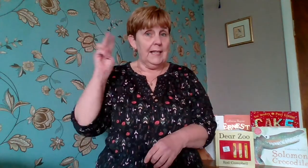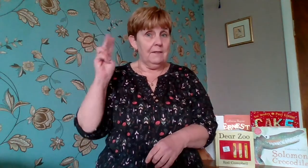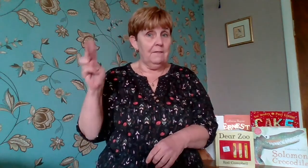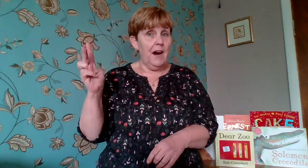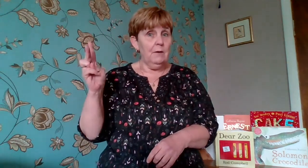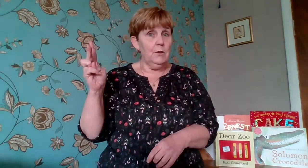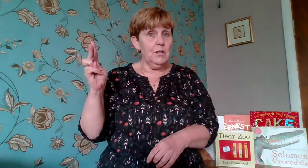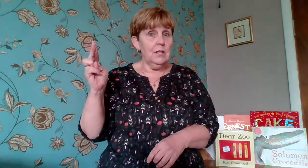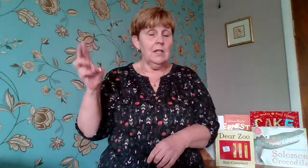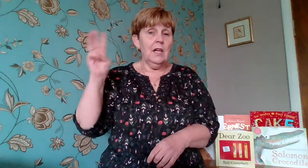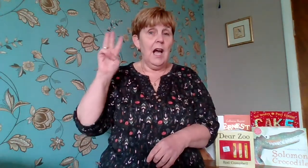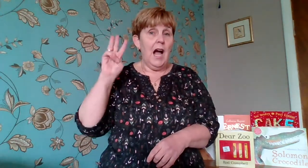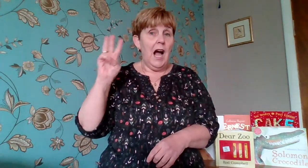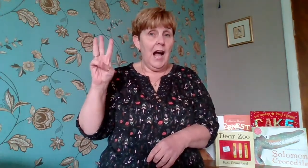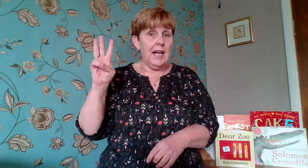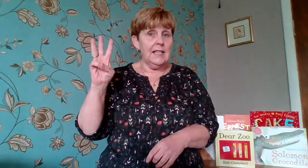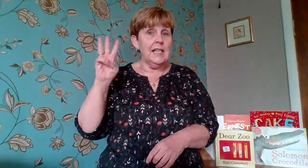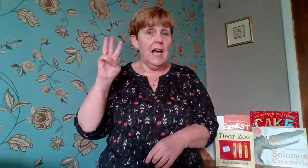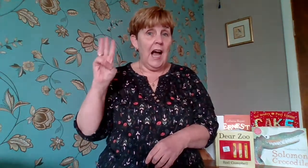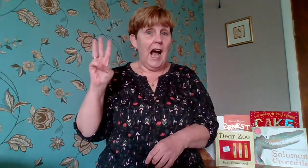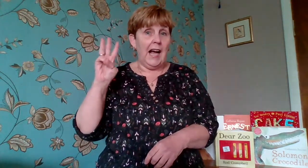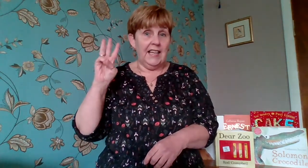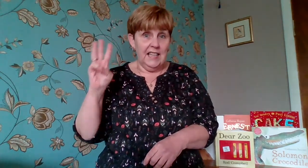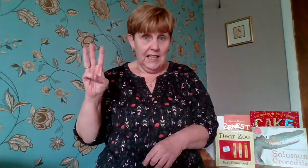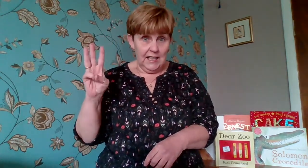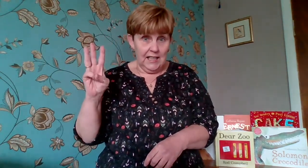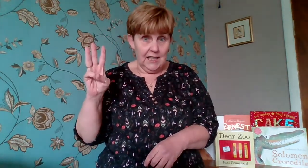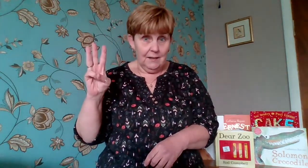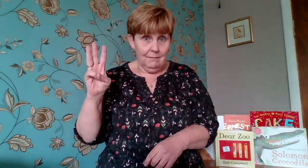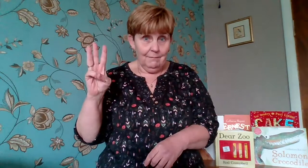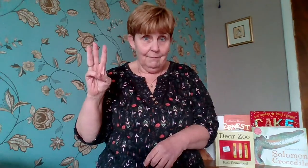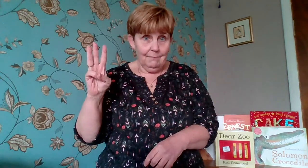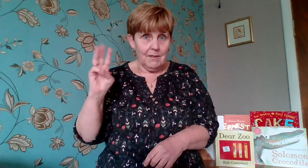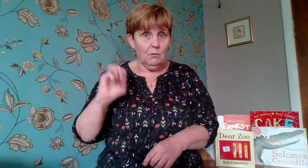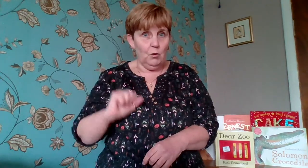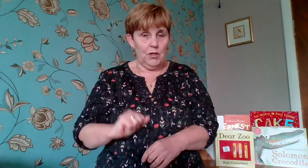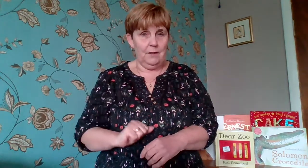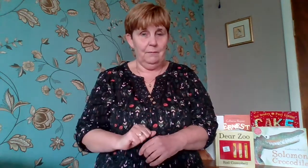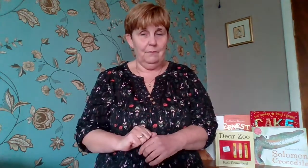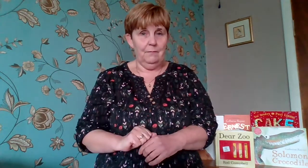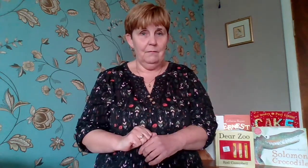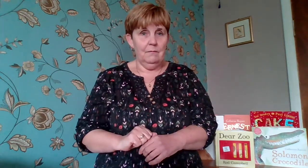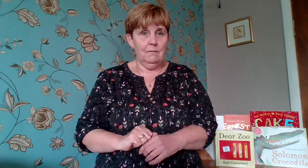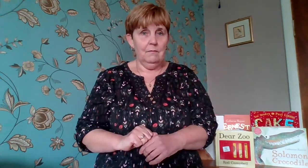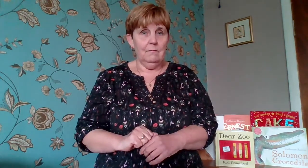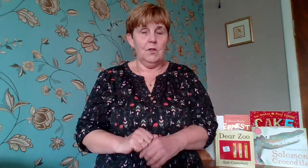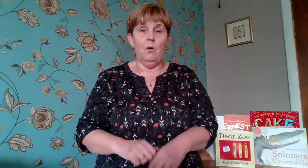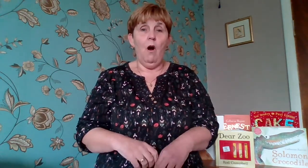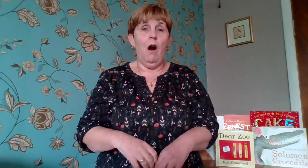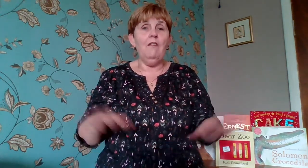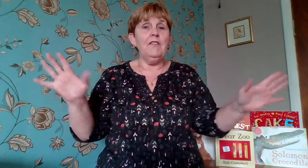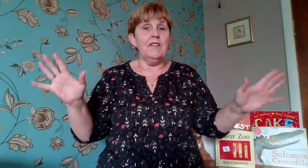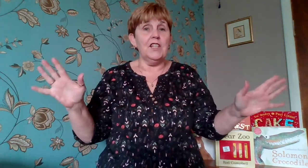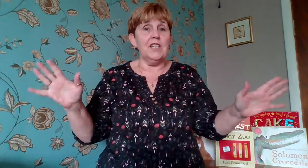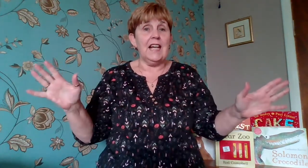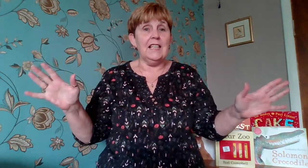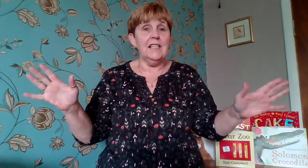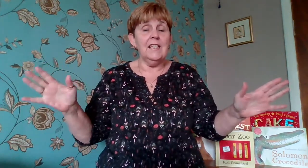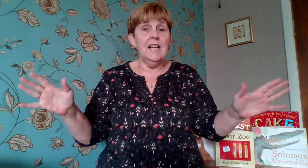some firewood, and I need some water. So off the villagers scattered,